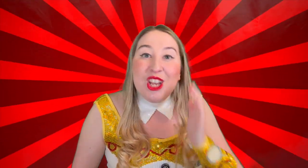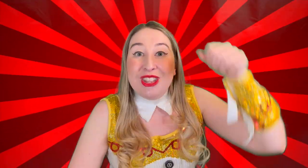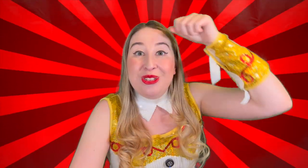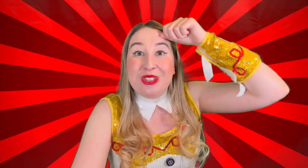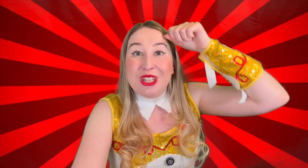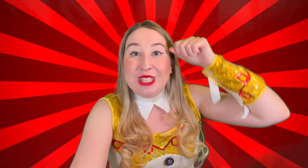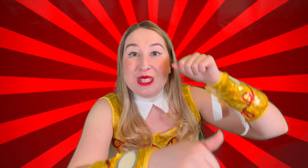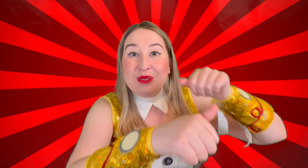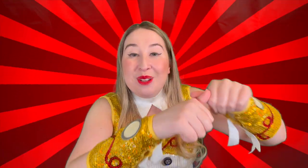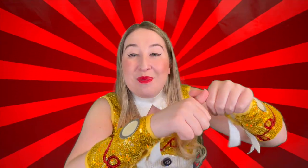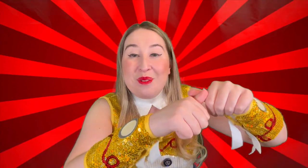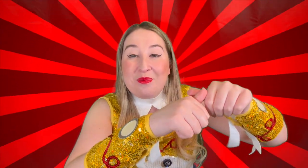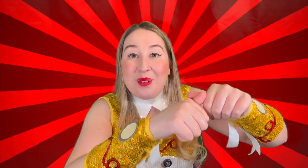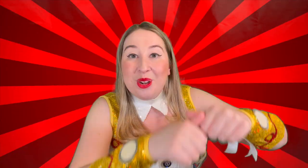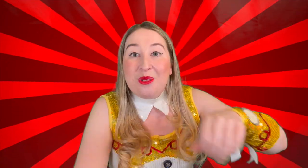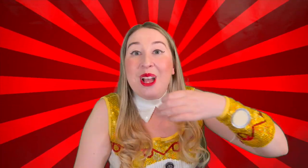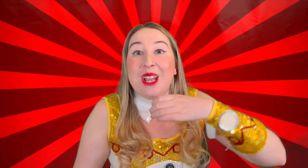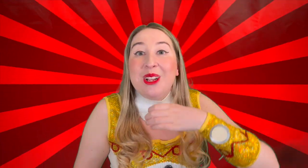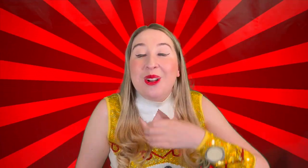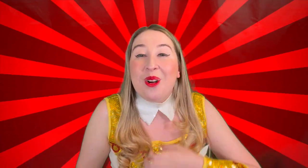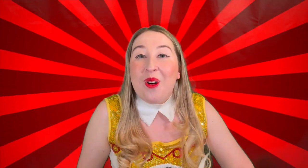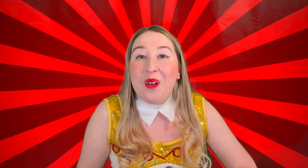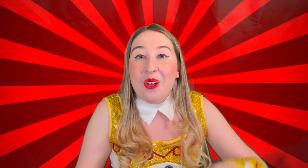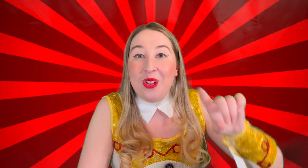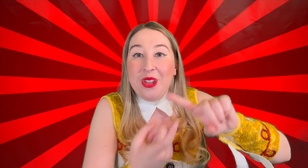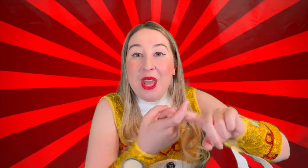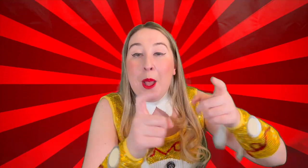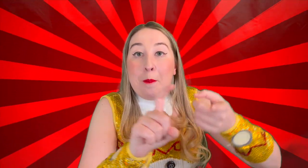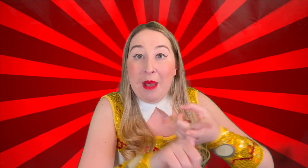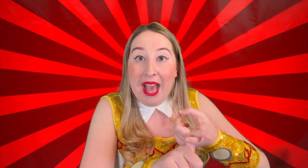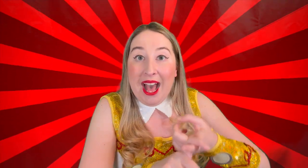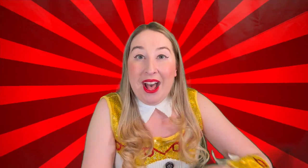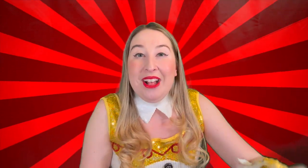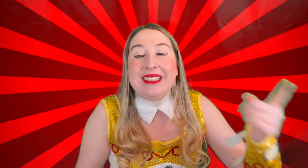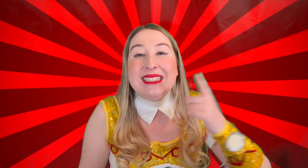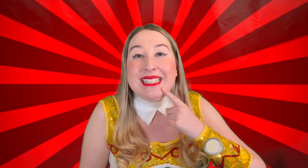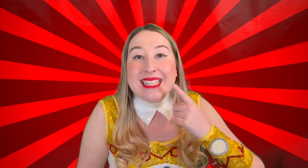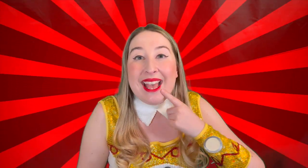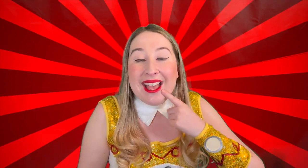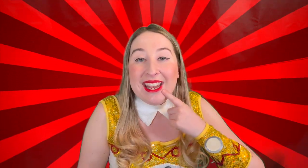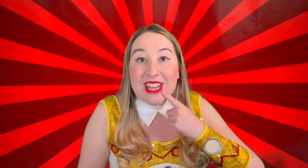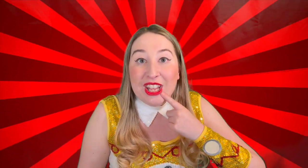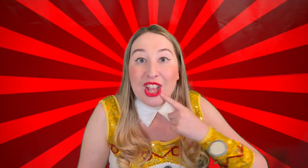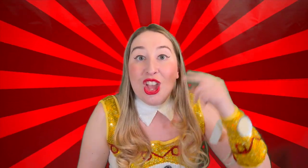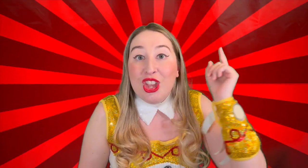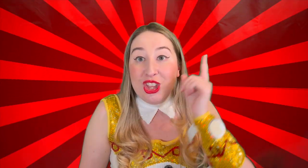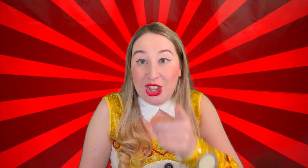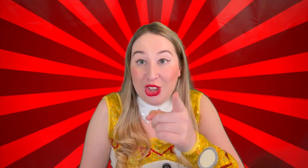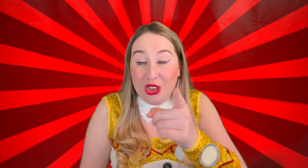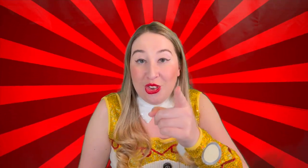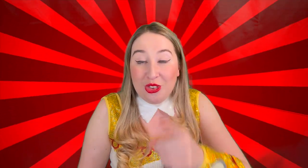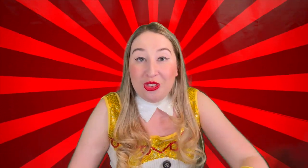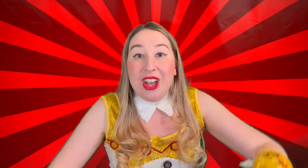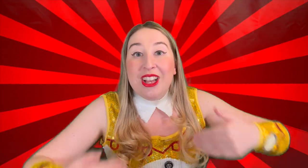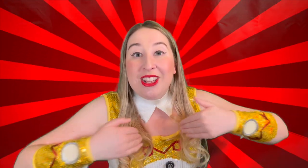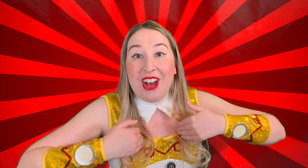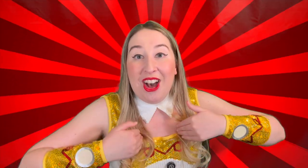you just remember what your old pal said. You've